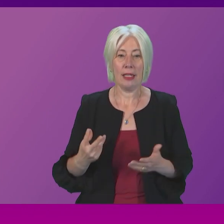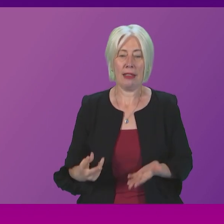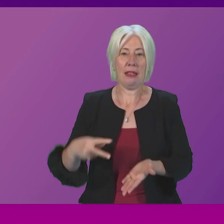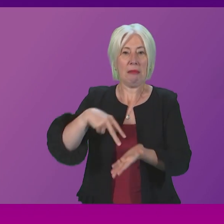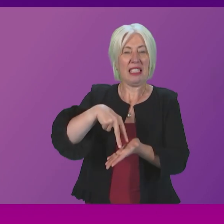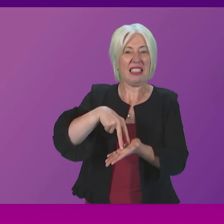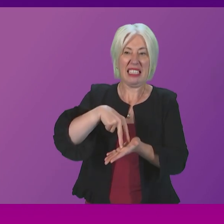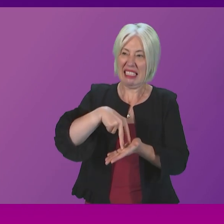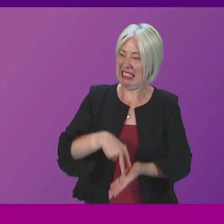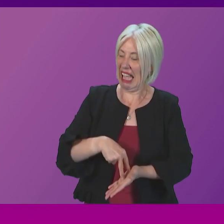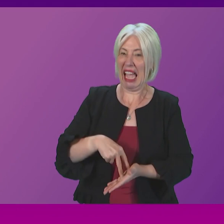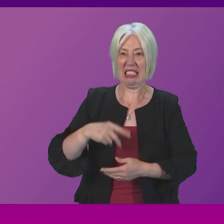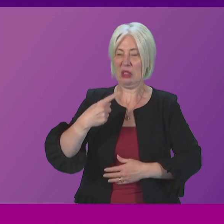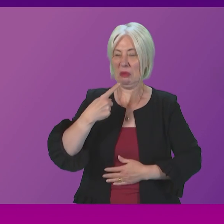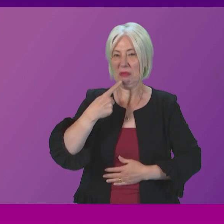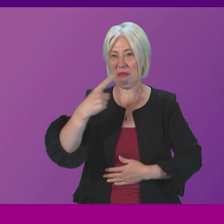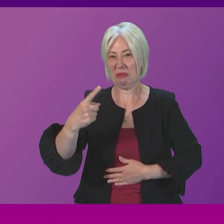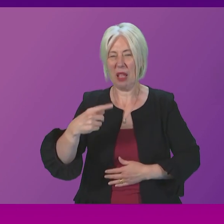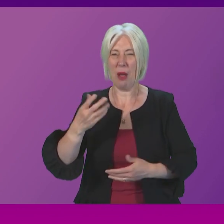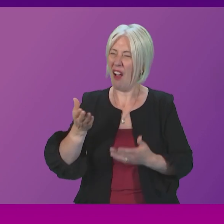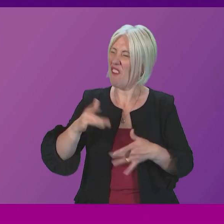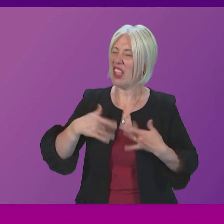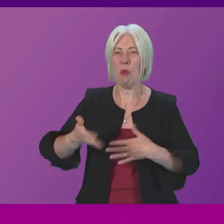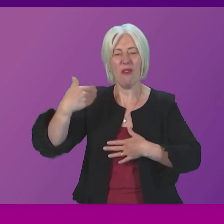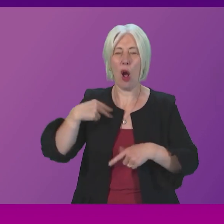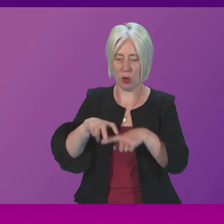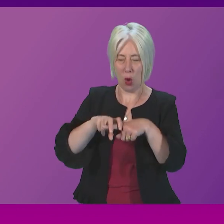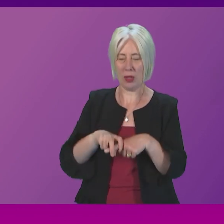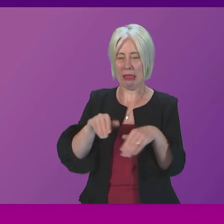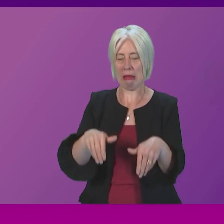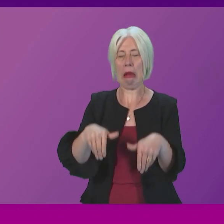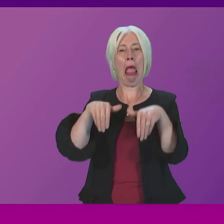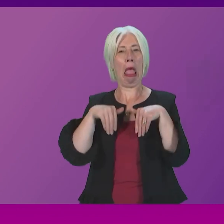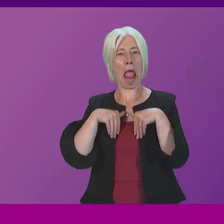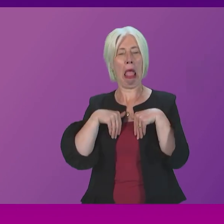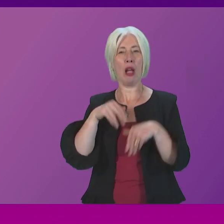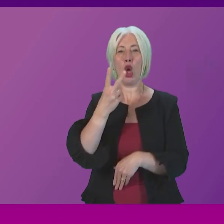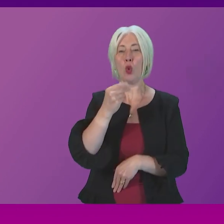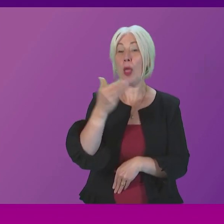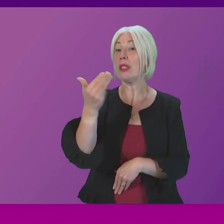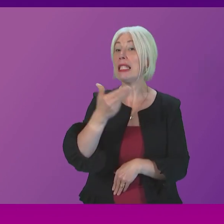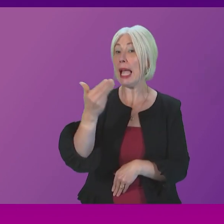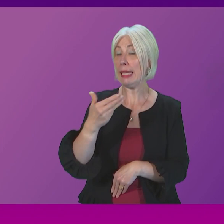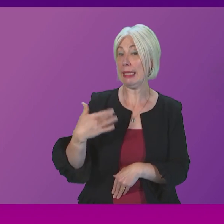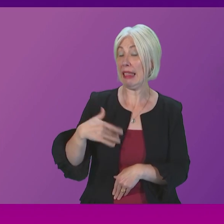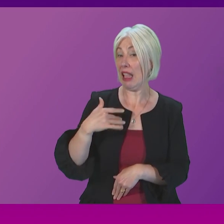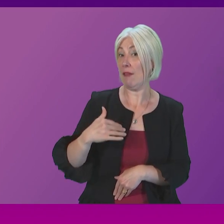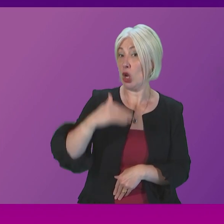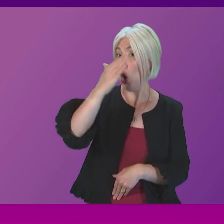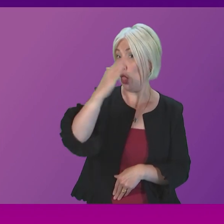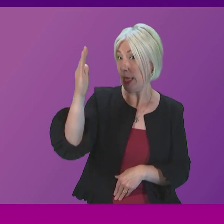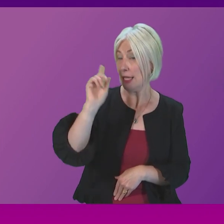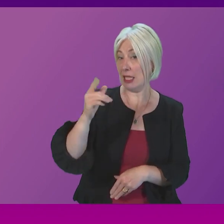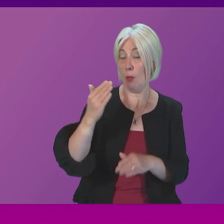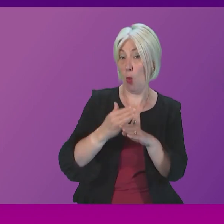stand, I think I just was always sitting in the wings. So in 2019, I live in the northeast, but I was